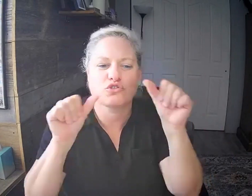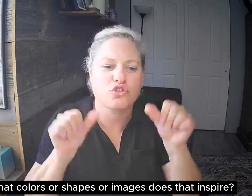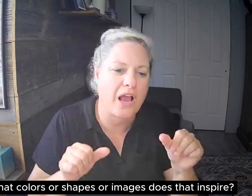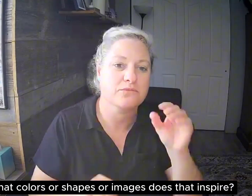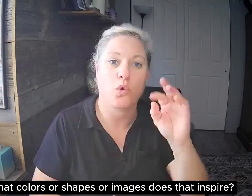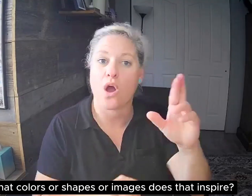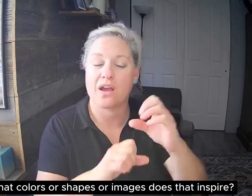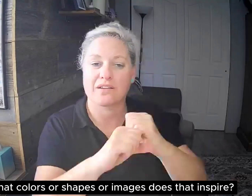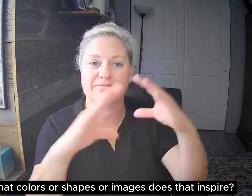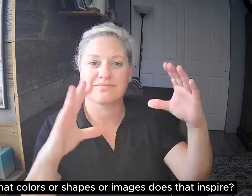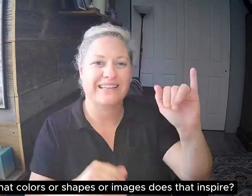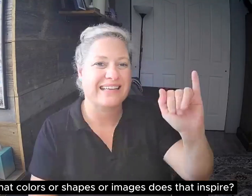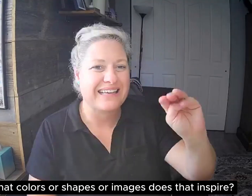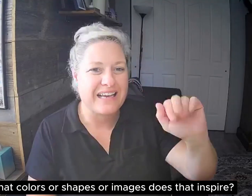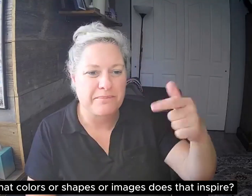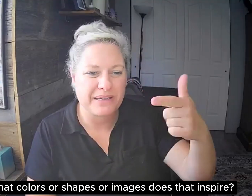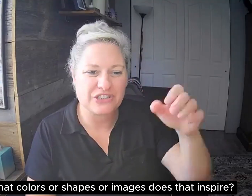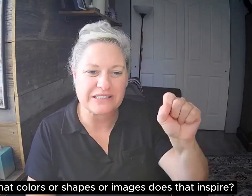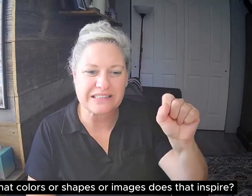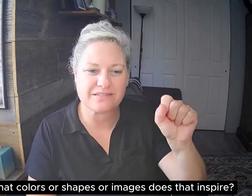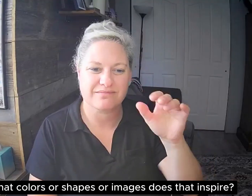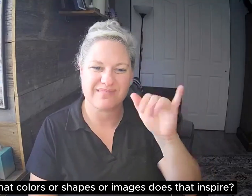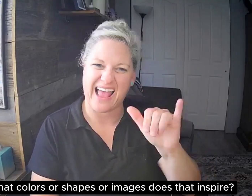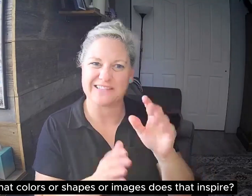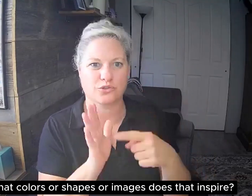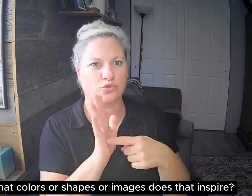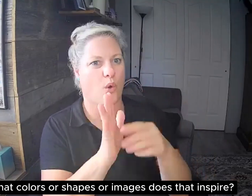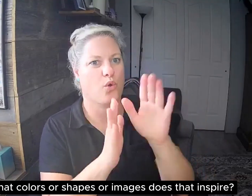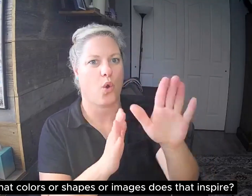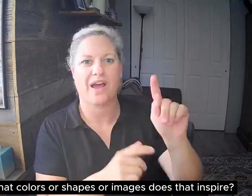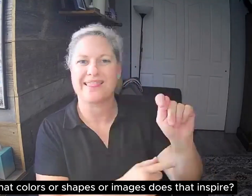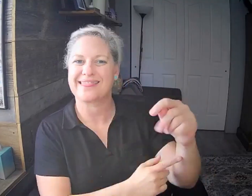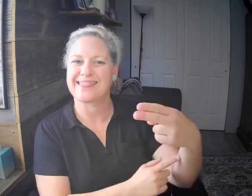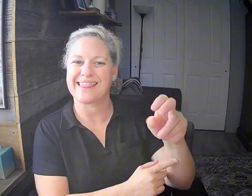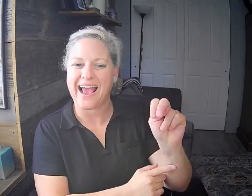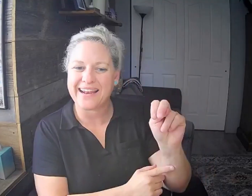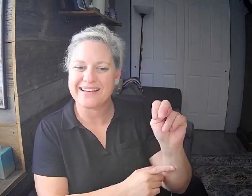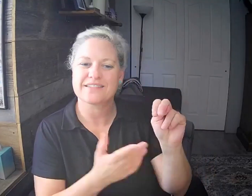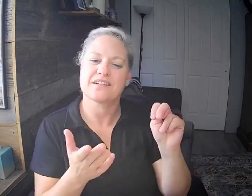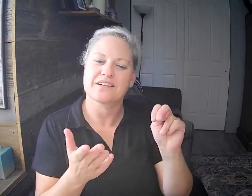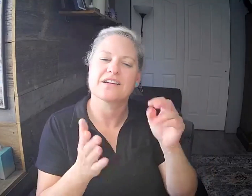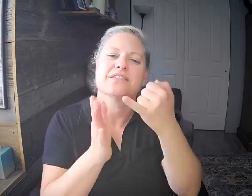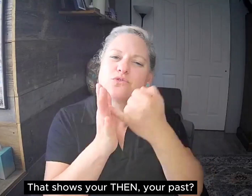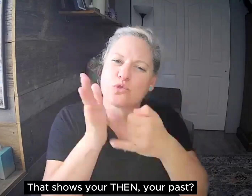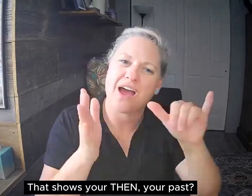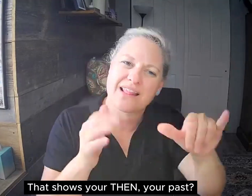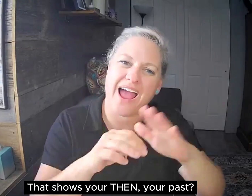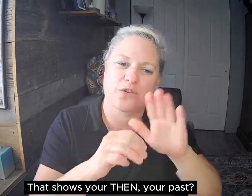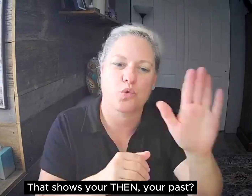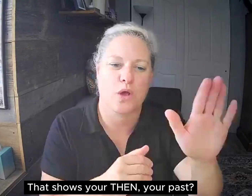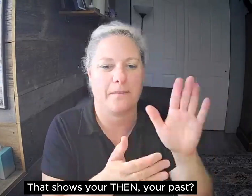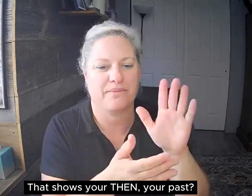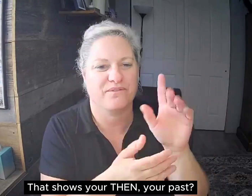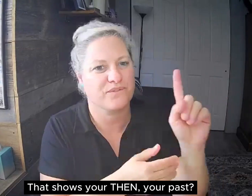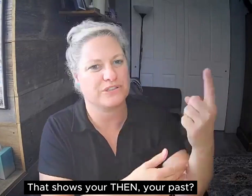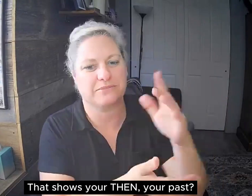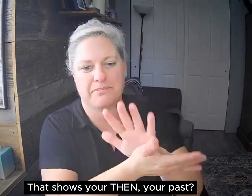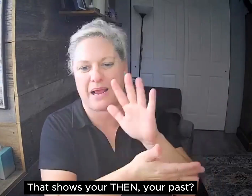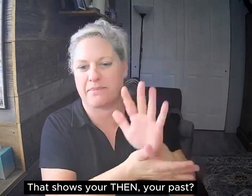What colors or shapes or images does that inspire? That shows your then, your